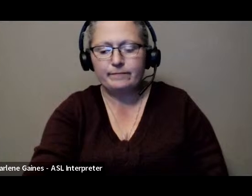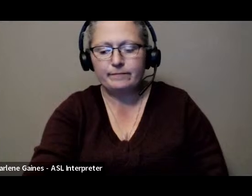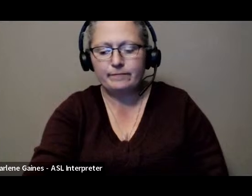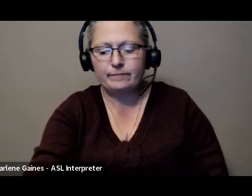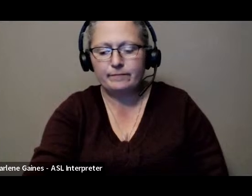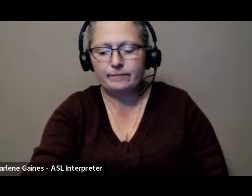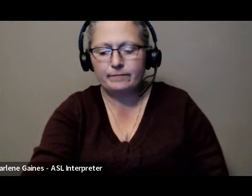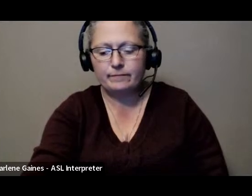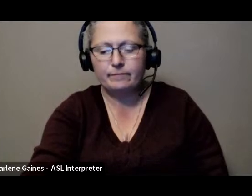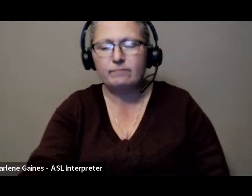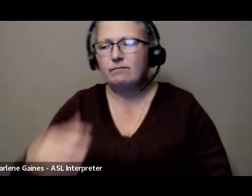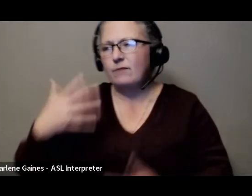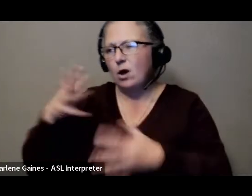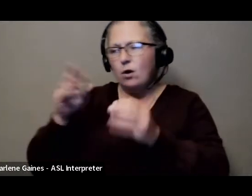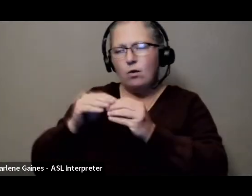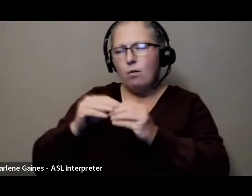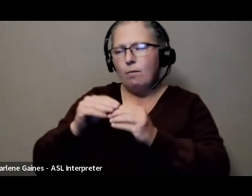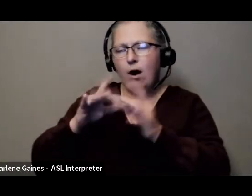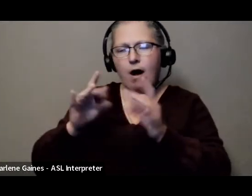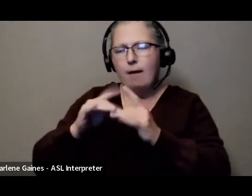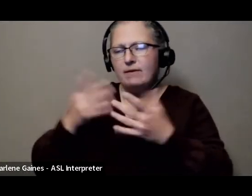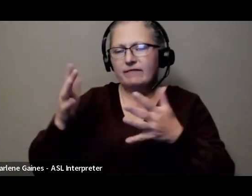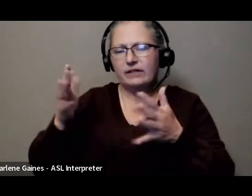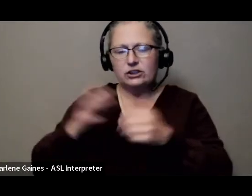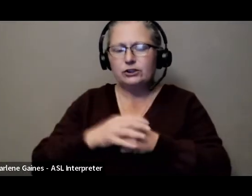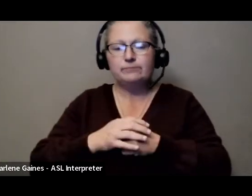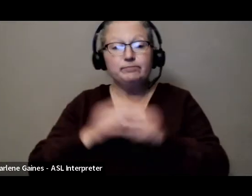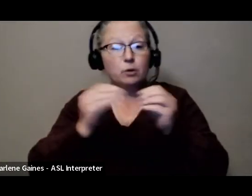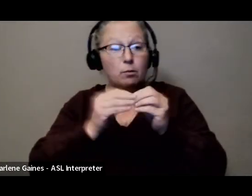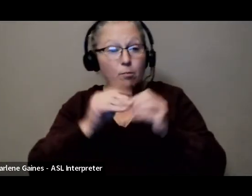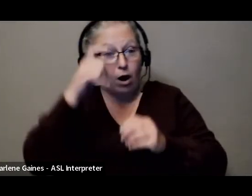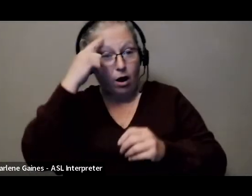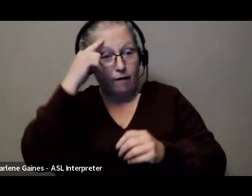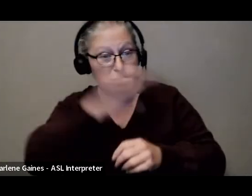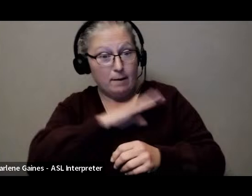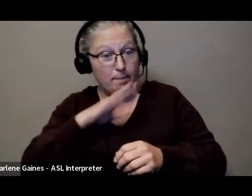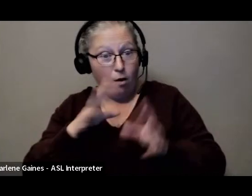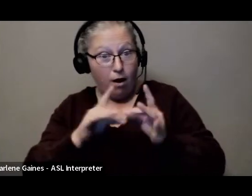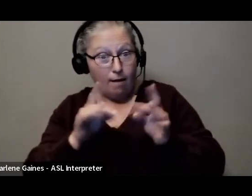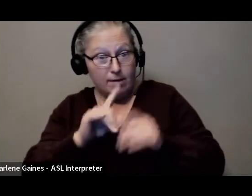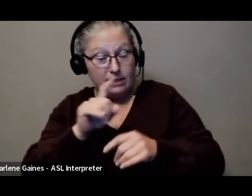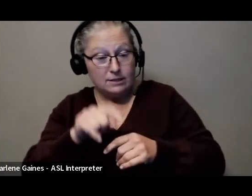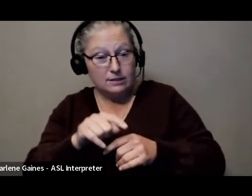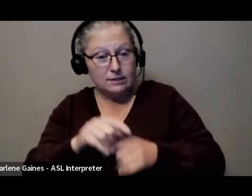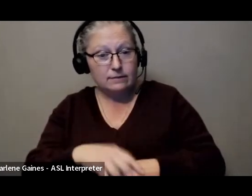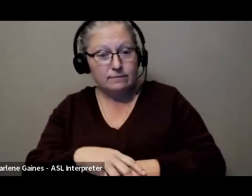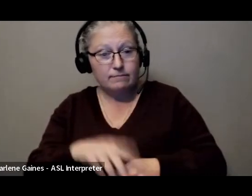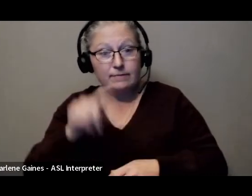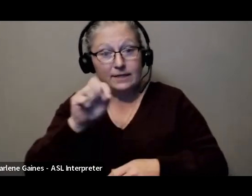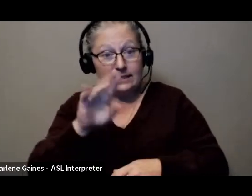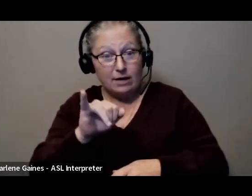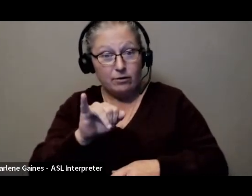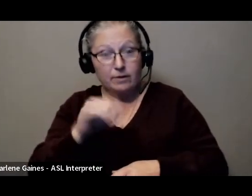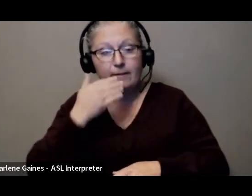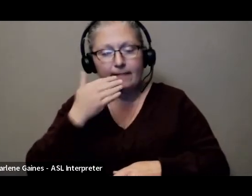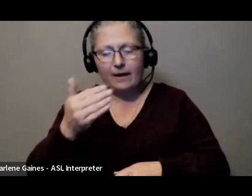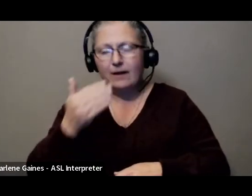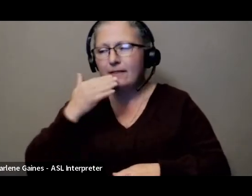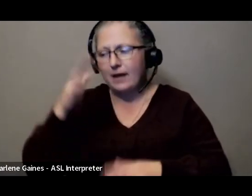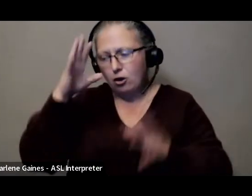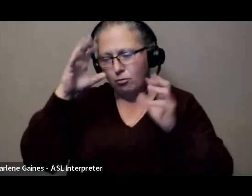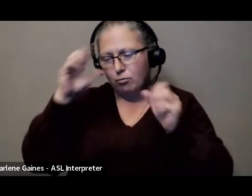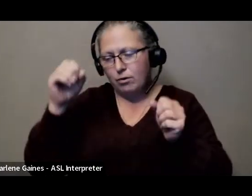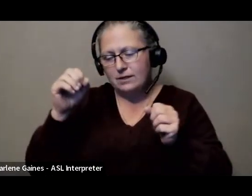I'm not taking any more comments. Is there any more governing board comments? Terry? Okay, thanks. Thank you. Thank you,